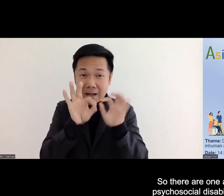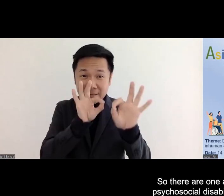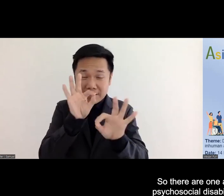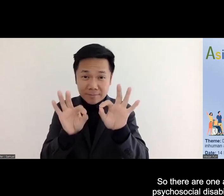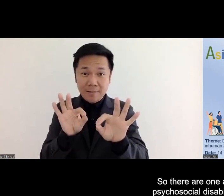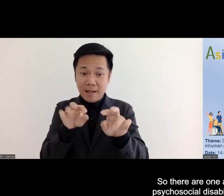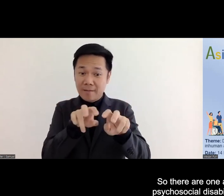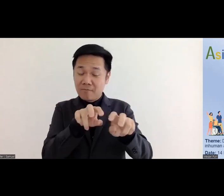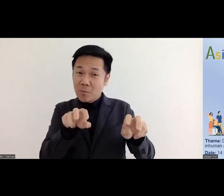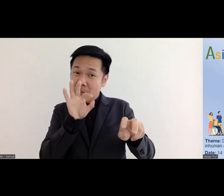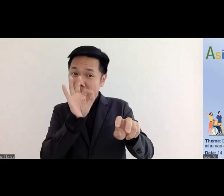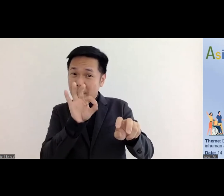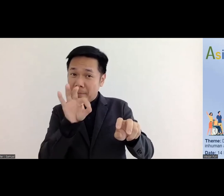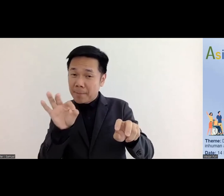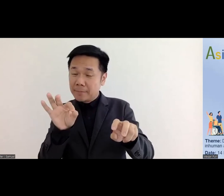around psychosocial disability.